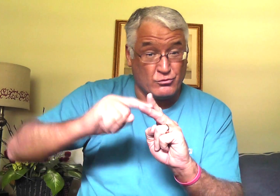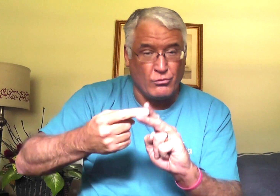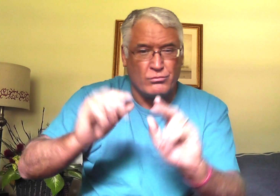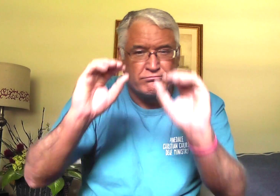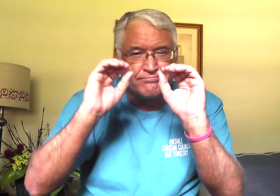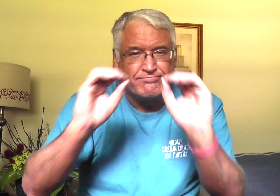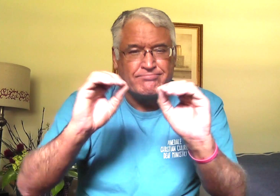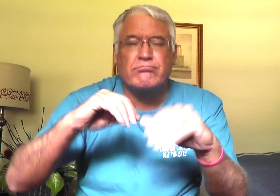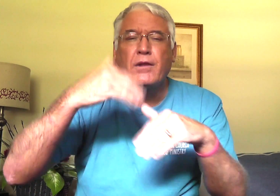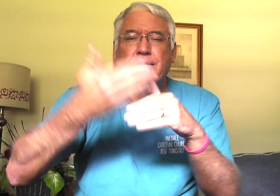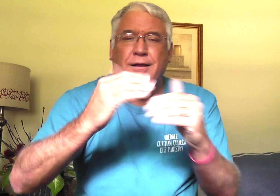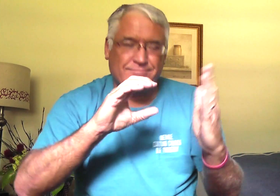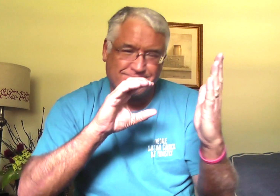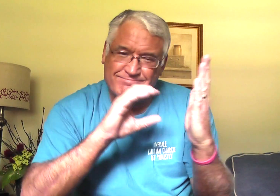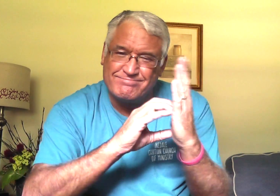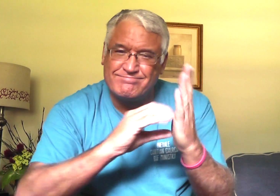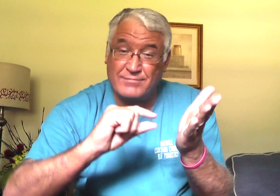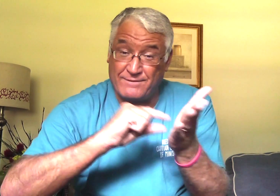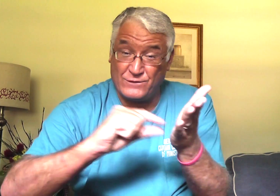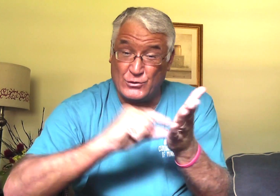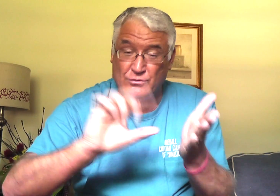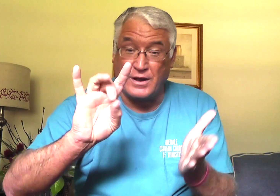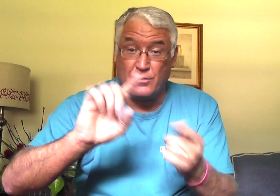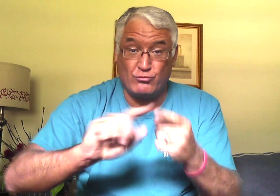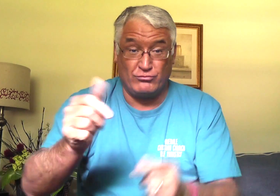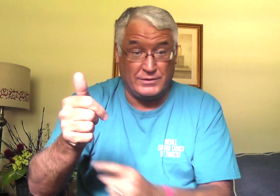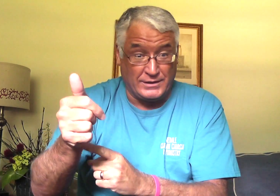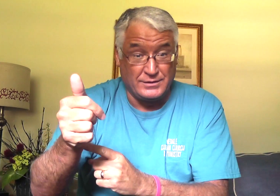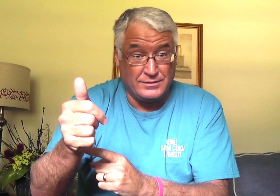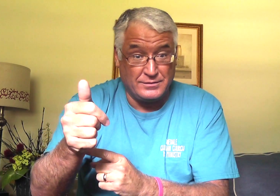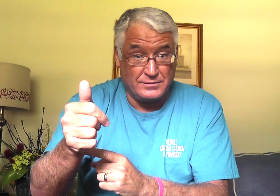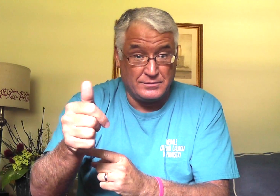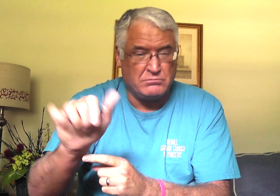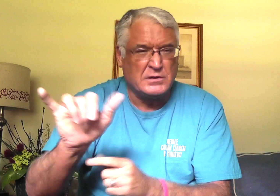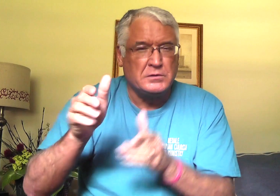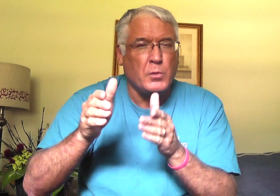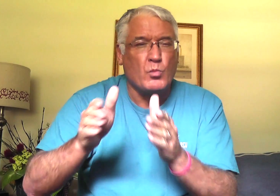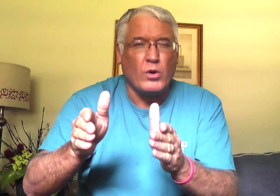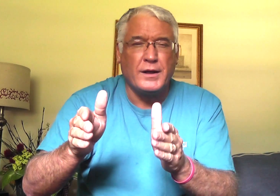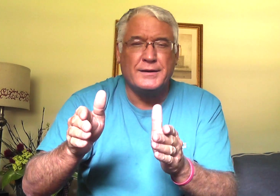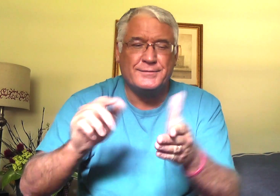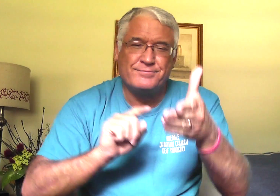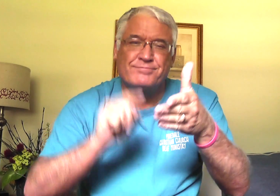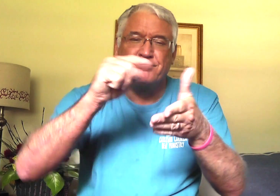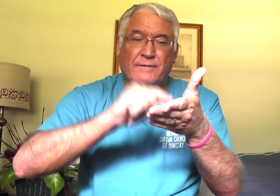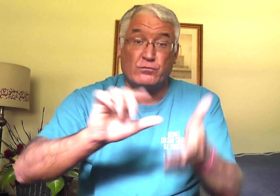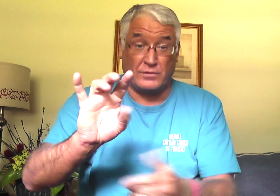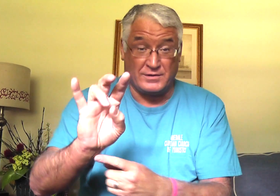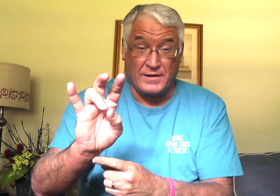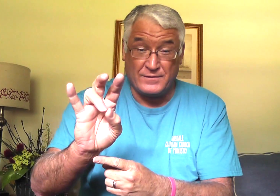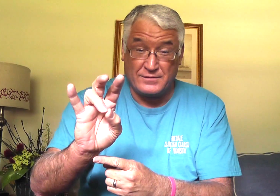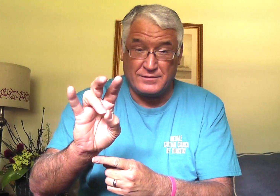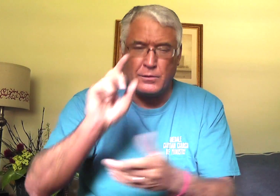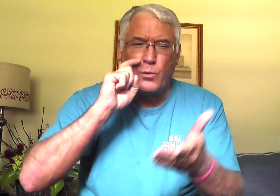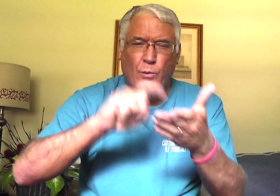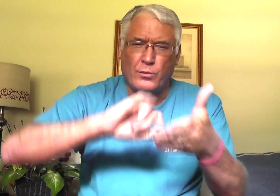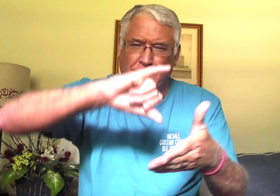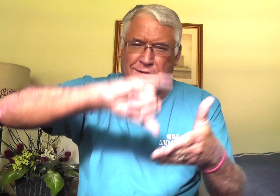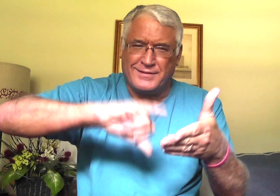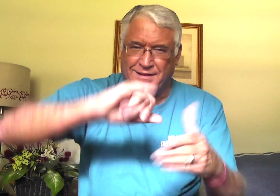Paul, he starts teaching the next section. These are verses 7 through 10. We're going to